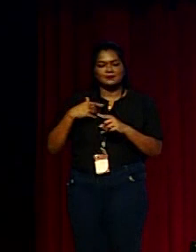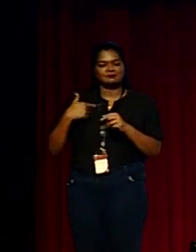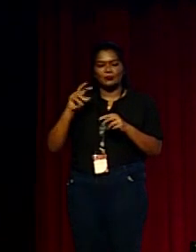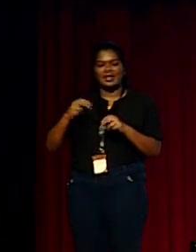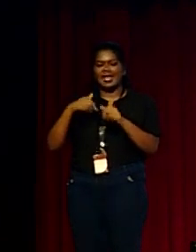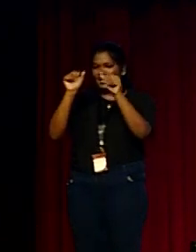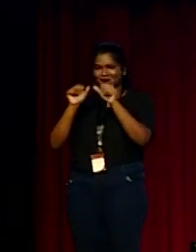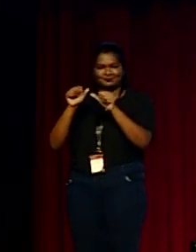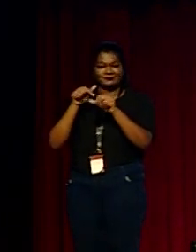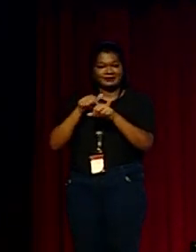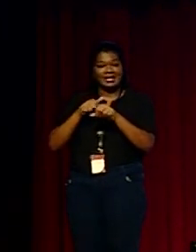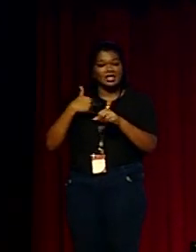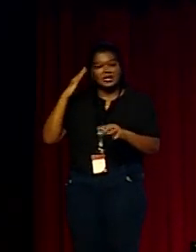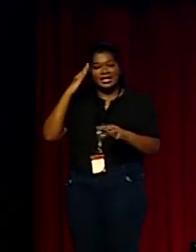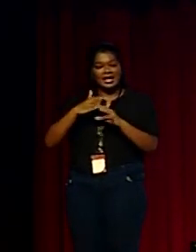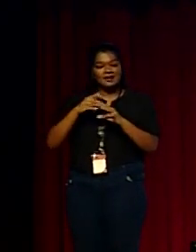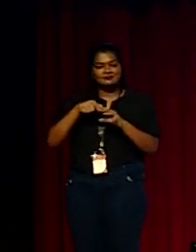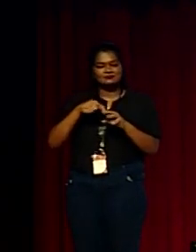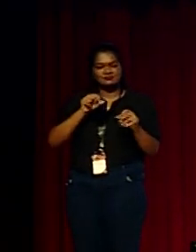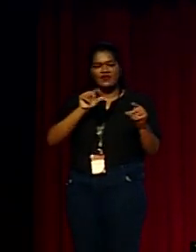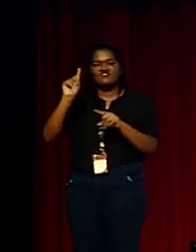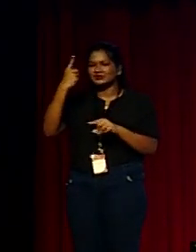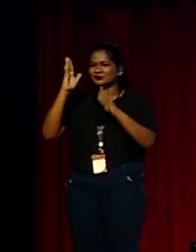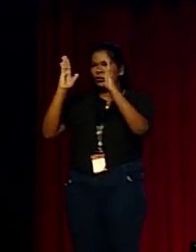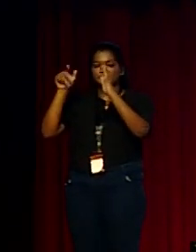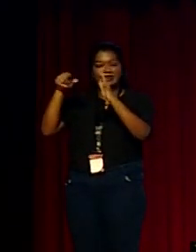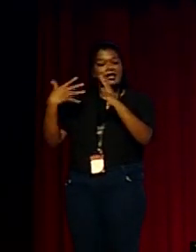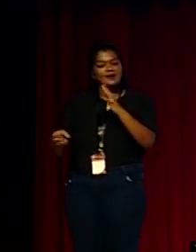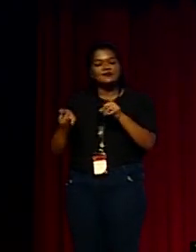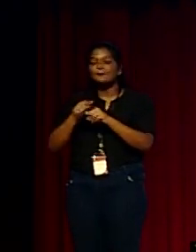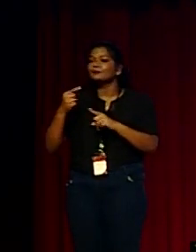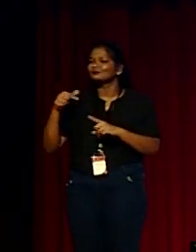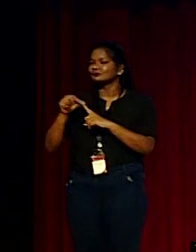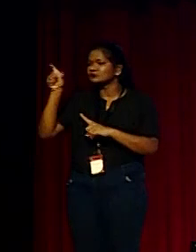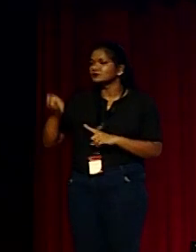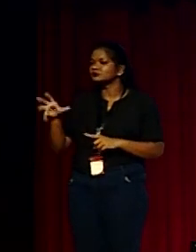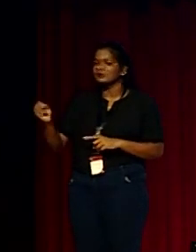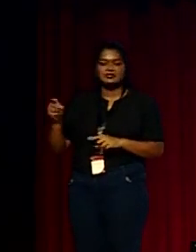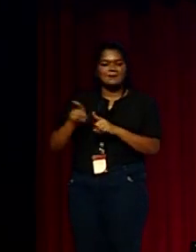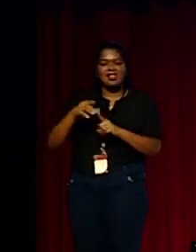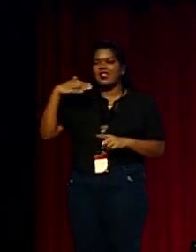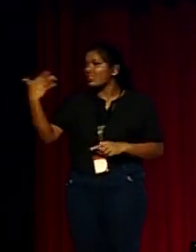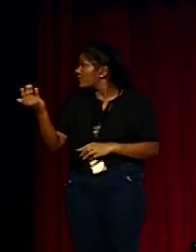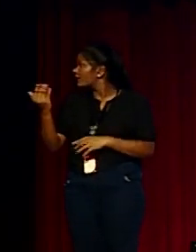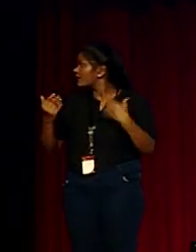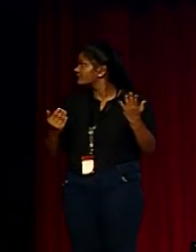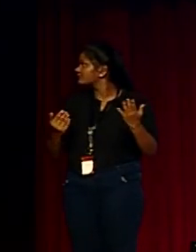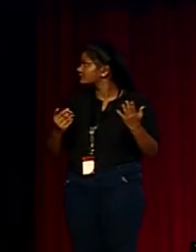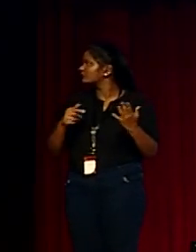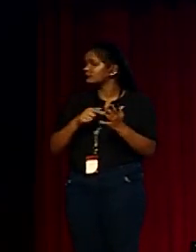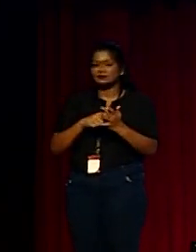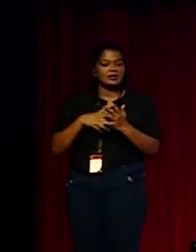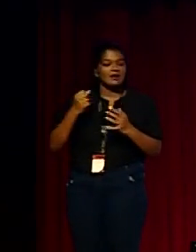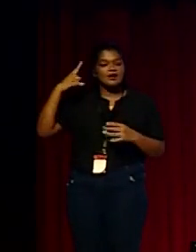H here. So my target character is present on the first box. So user have to perform the left hand motor imagery signal. Means user